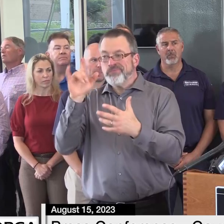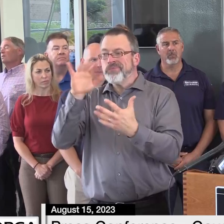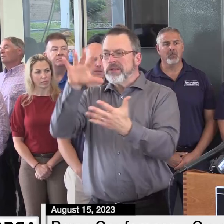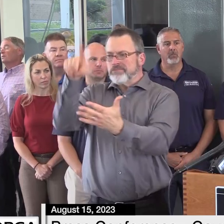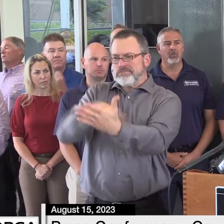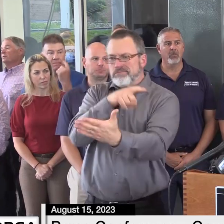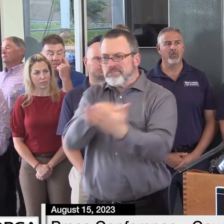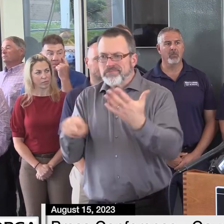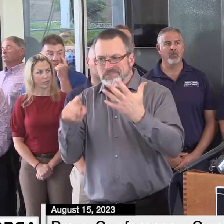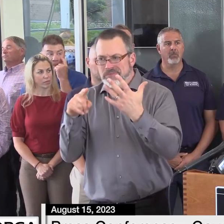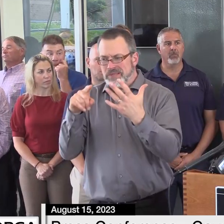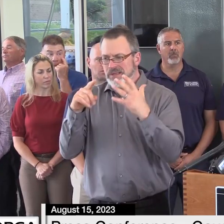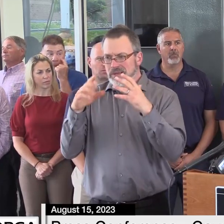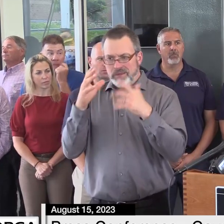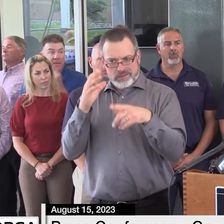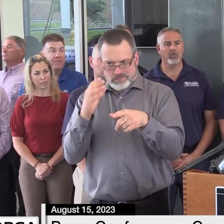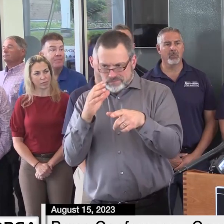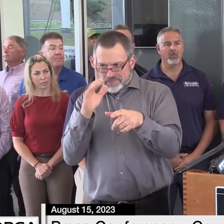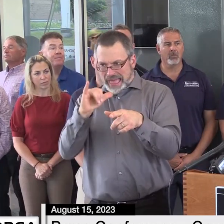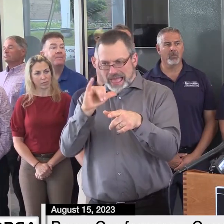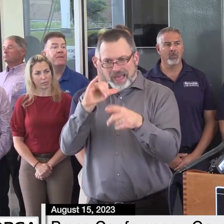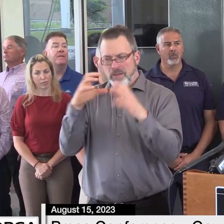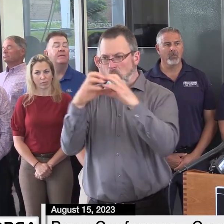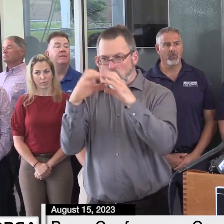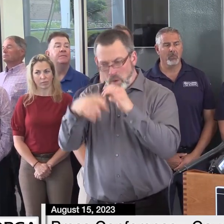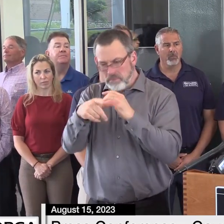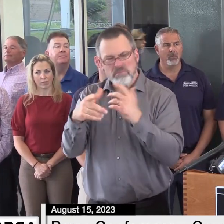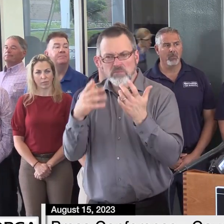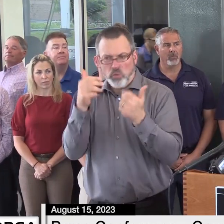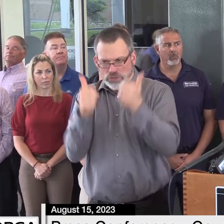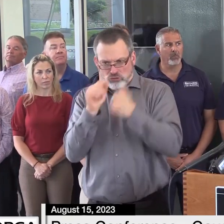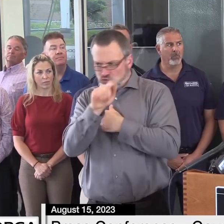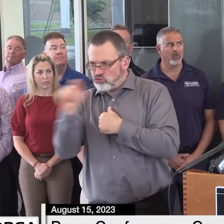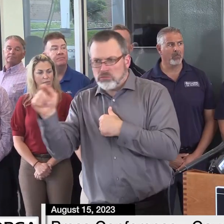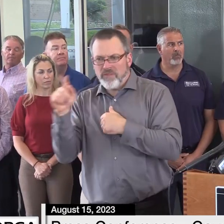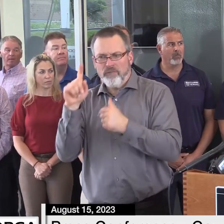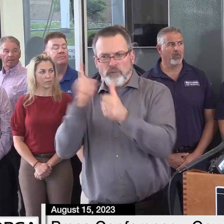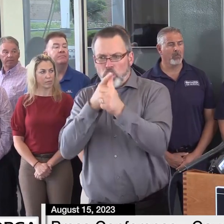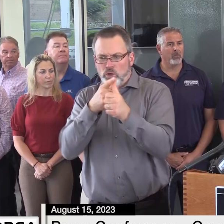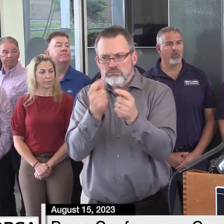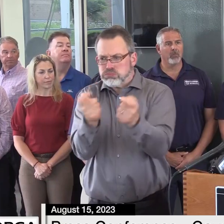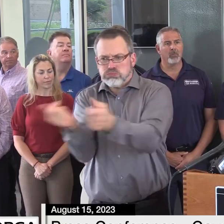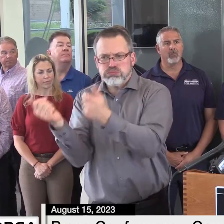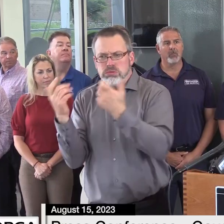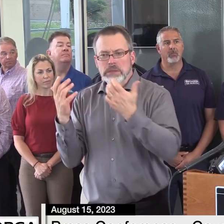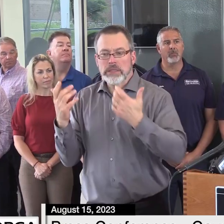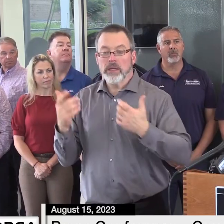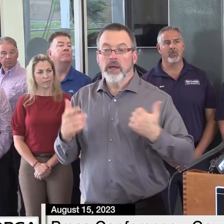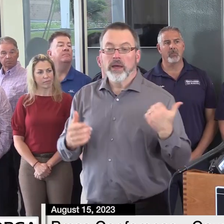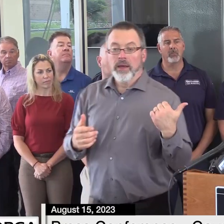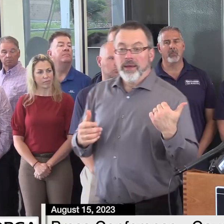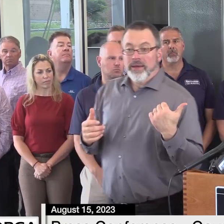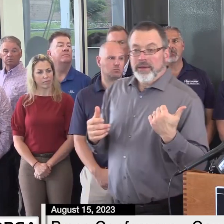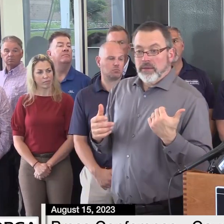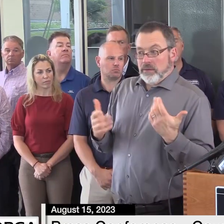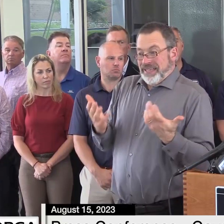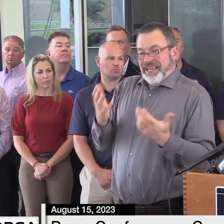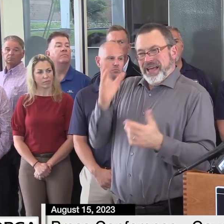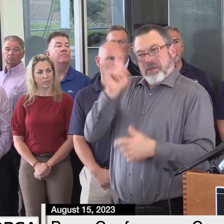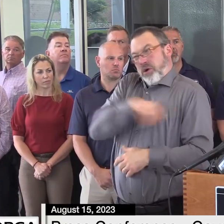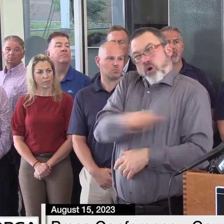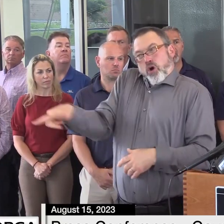this money? Well, again, it's an unmet need. And it's something we found after Irene, that all the